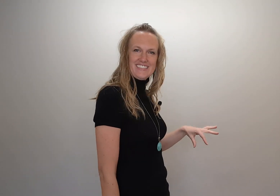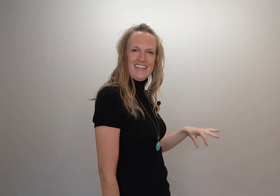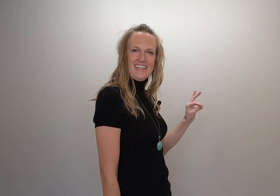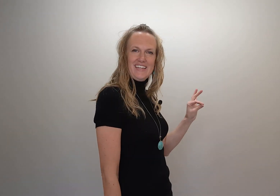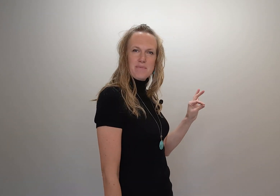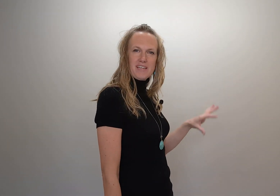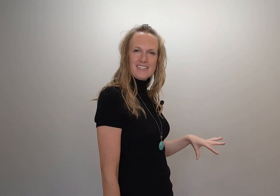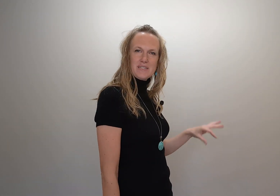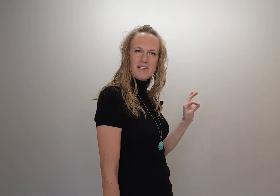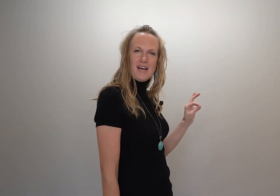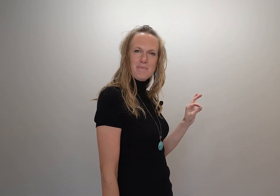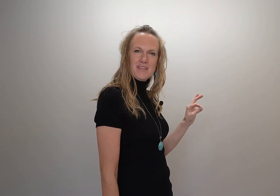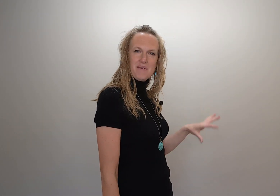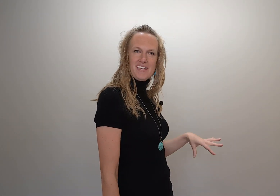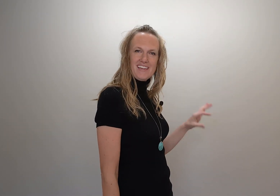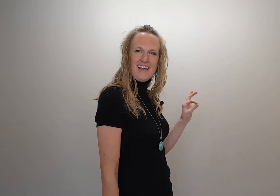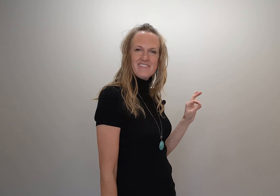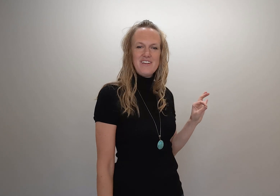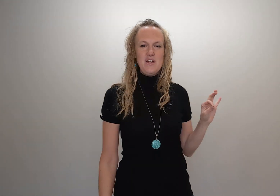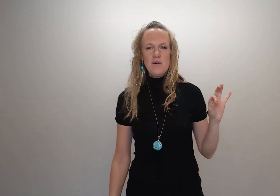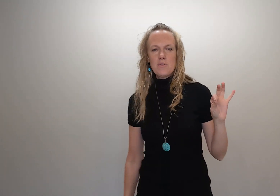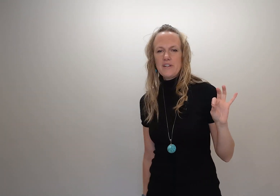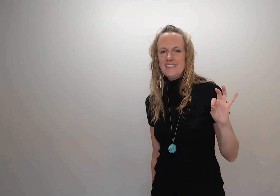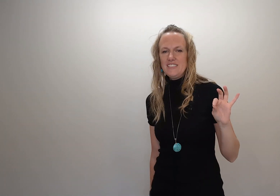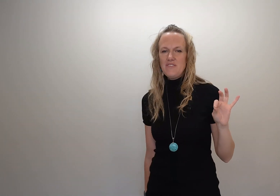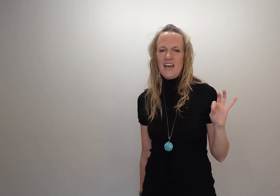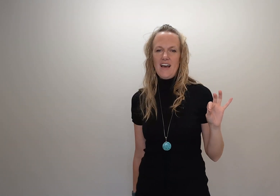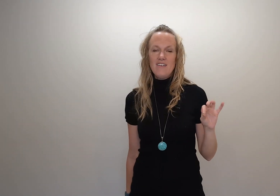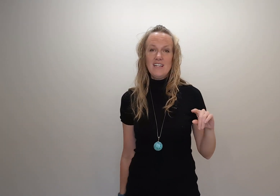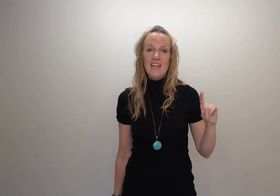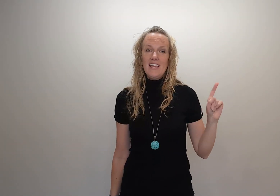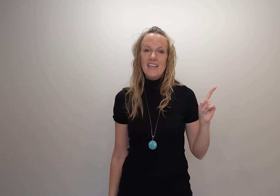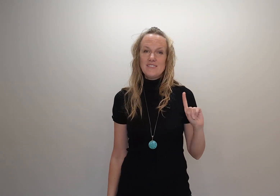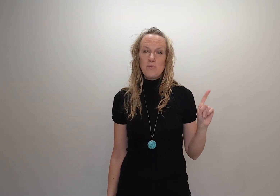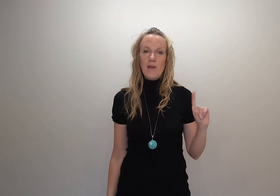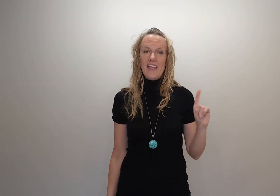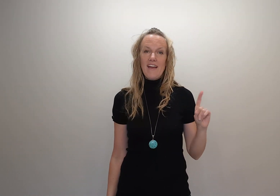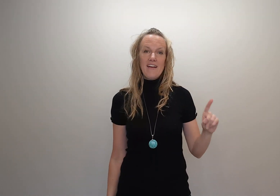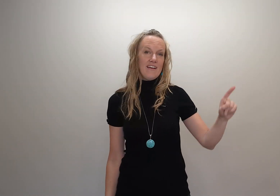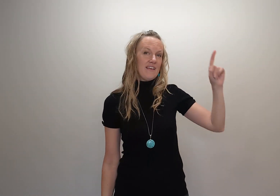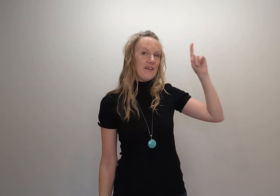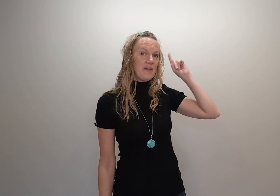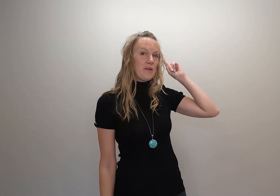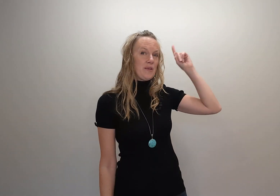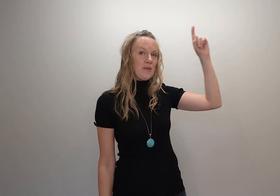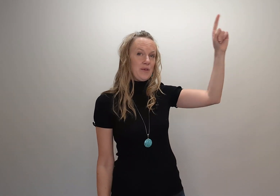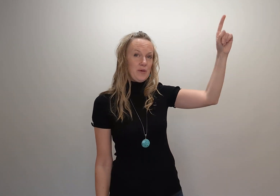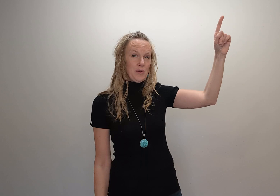yesterday, picking something up and making an F. Where grace is found is where